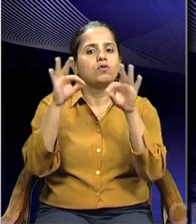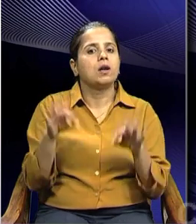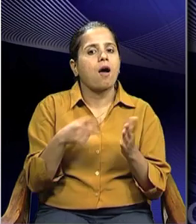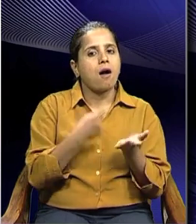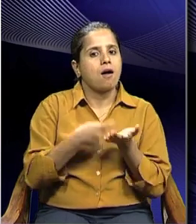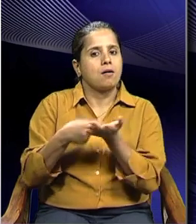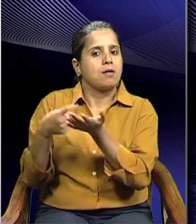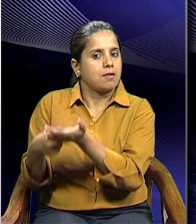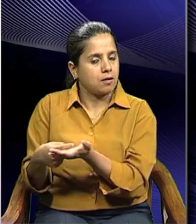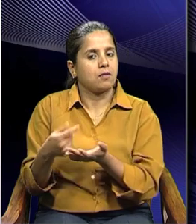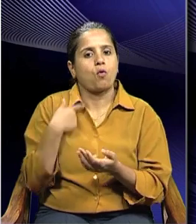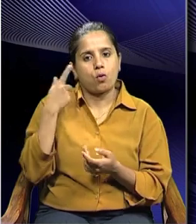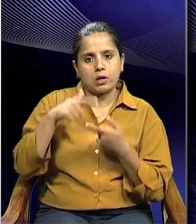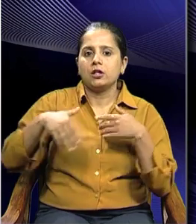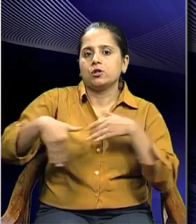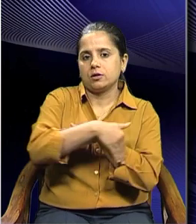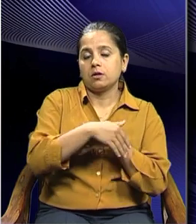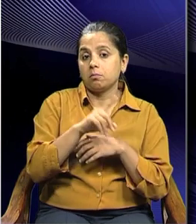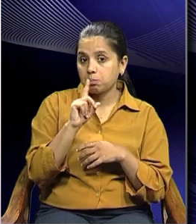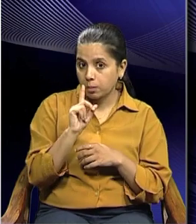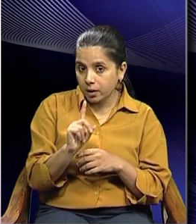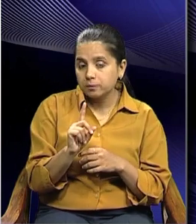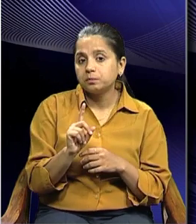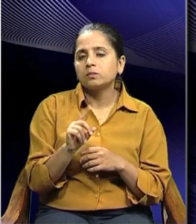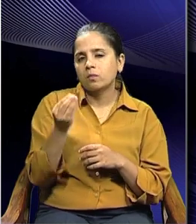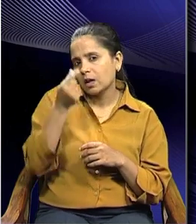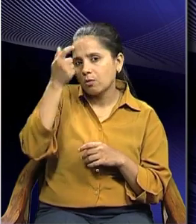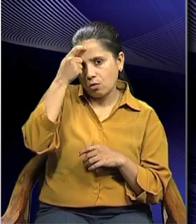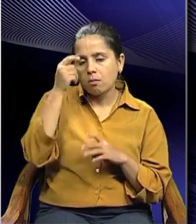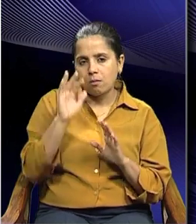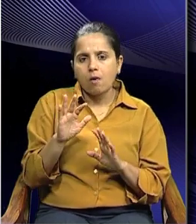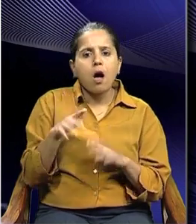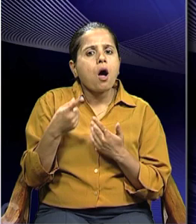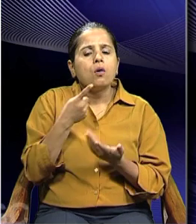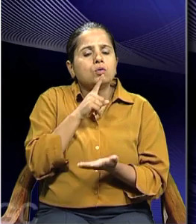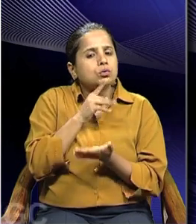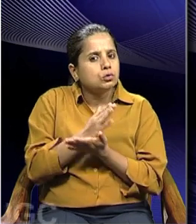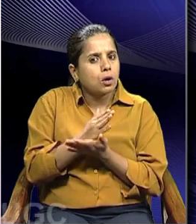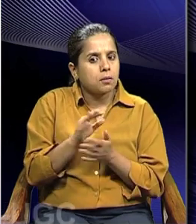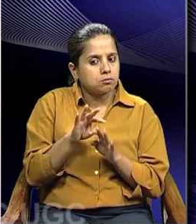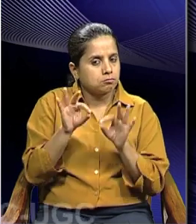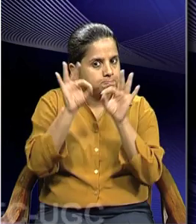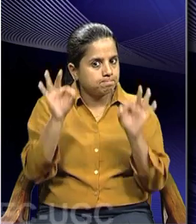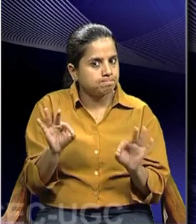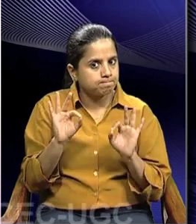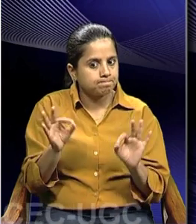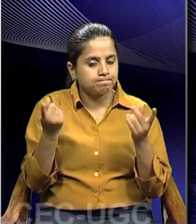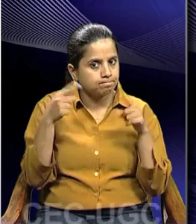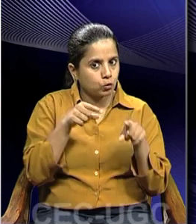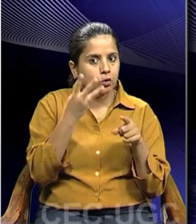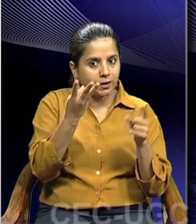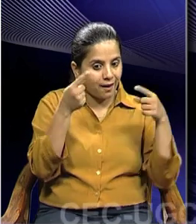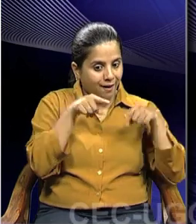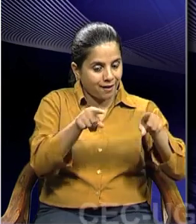forward engineering. But along with that, there is a problem that how to ensure the proper alignment of these